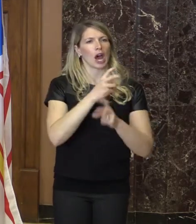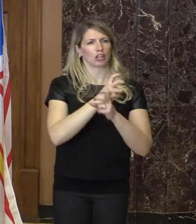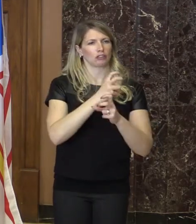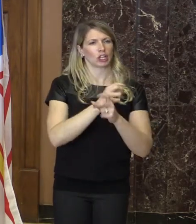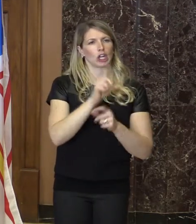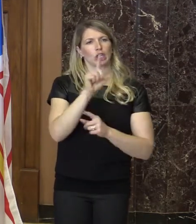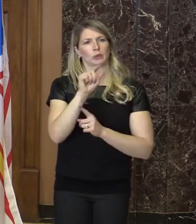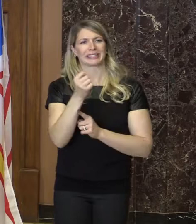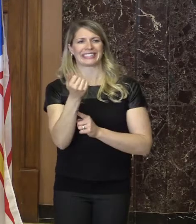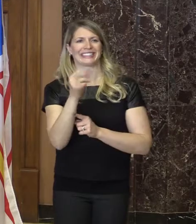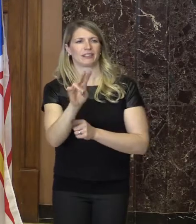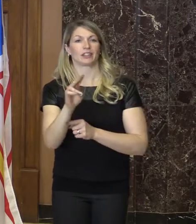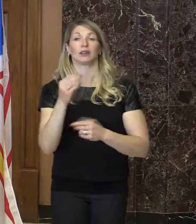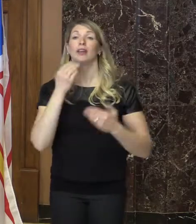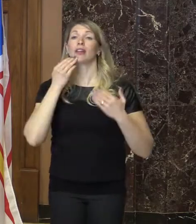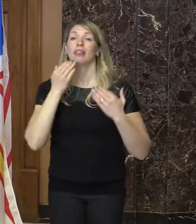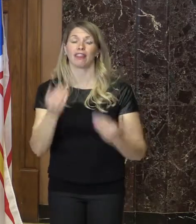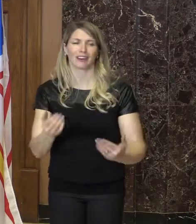Thank you.